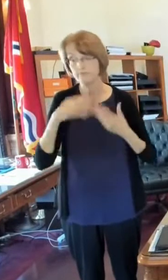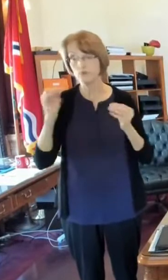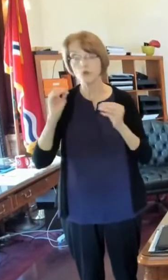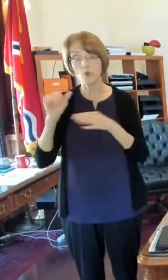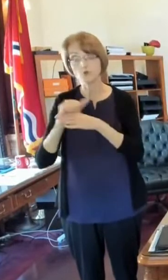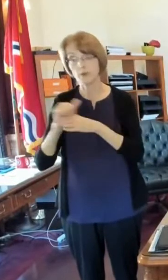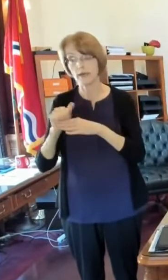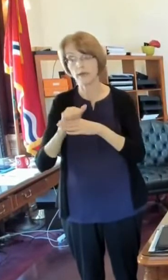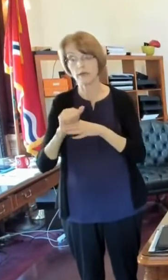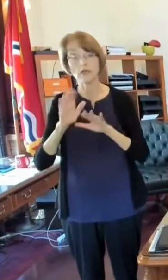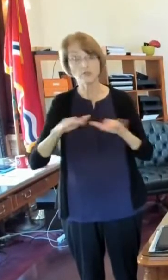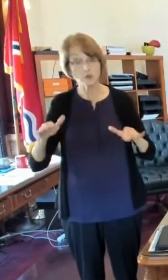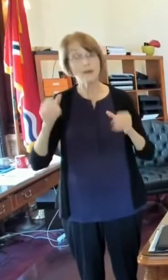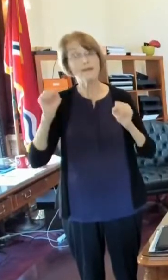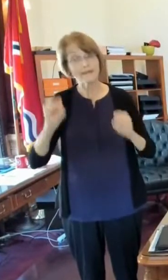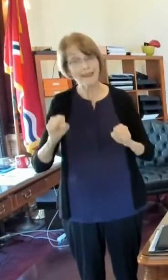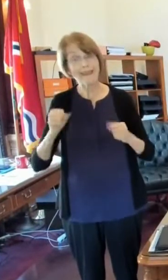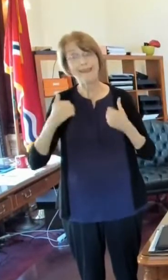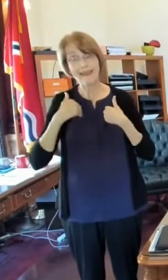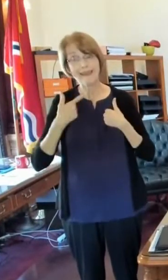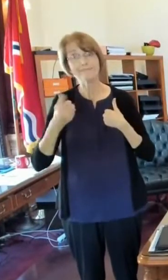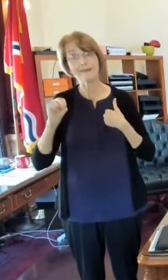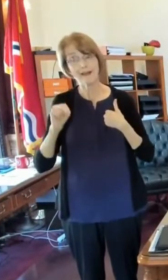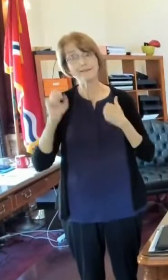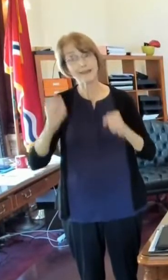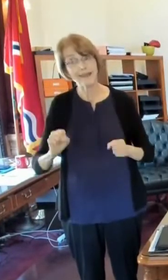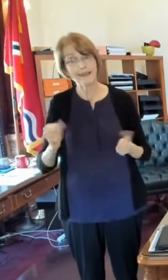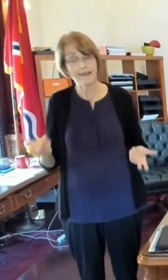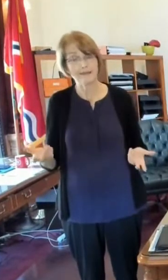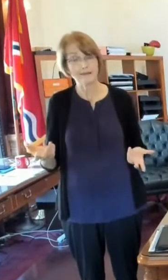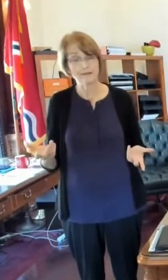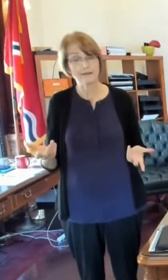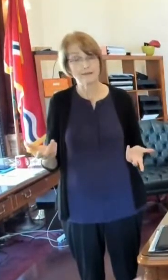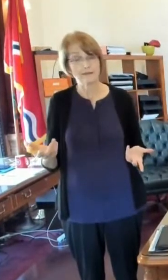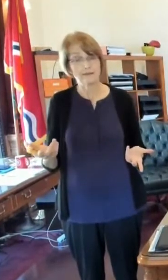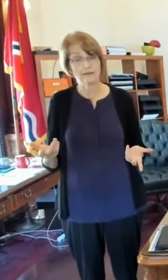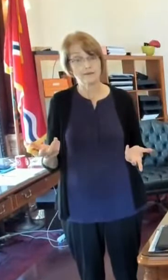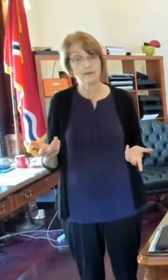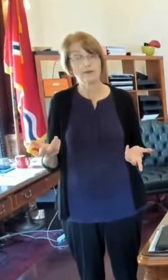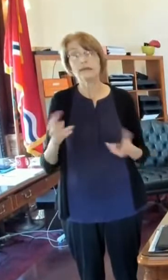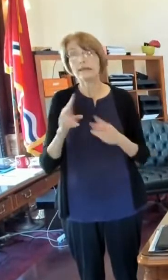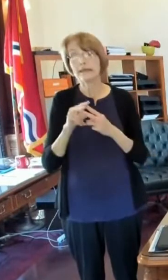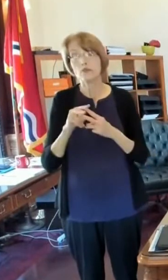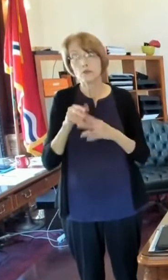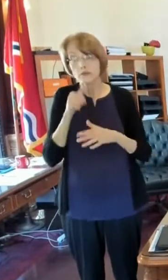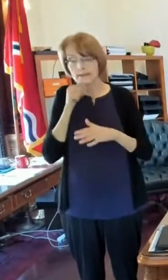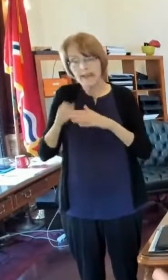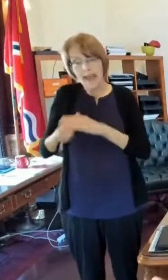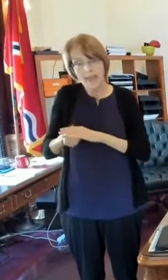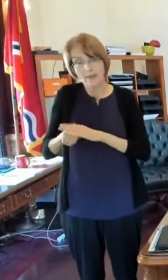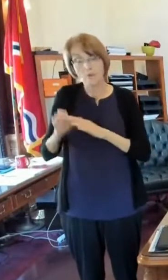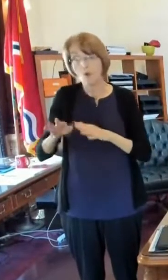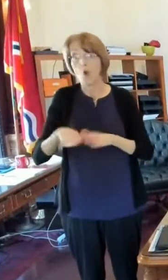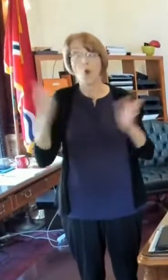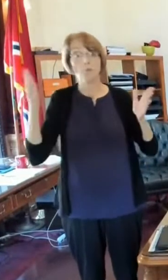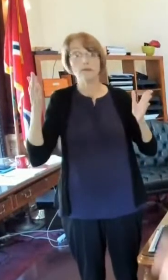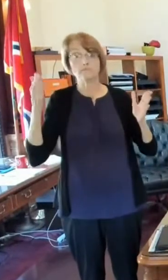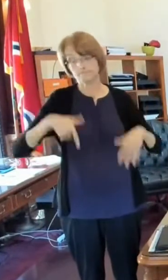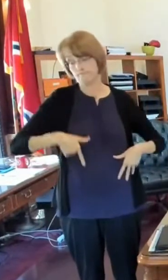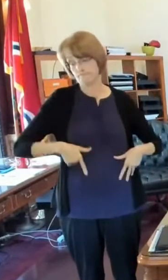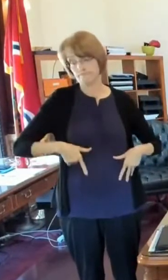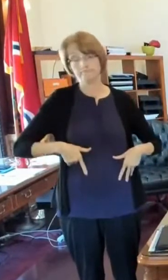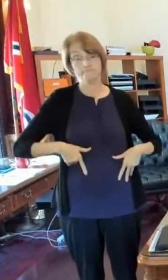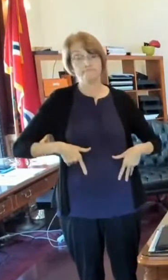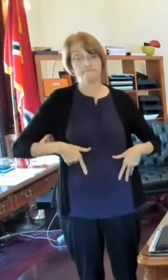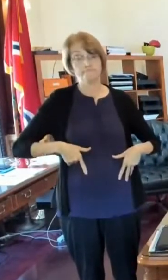children are allowed to carry guns, and you can carry them either concealed or open carry, meaning just walk